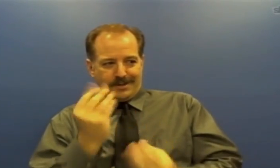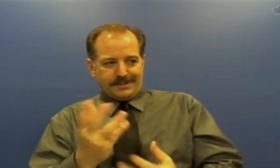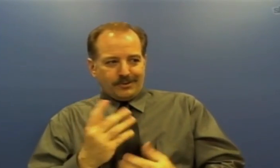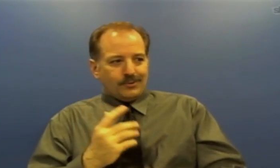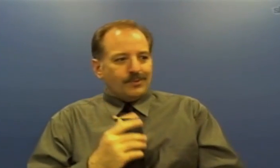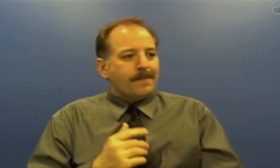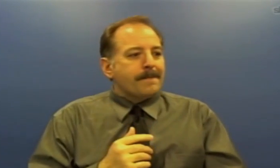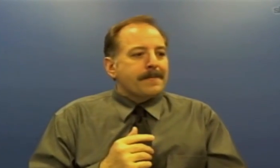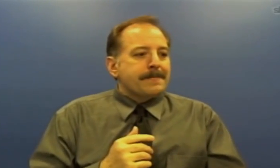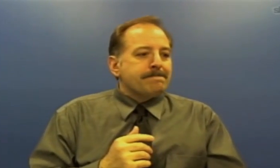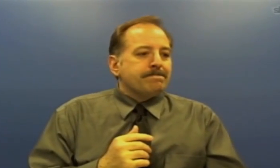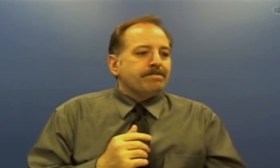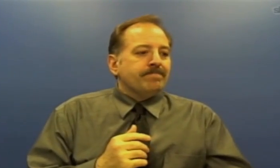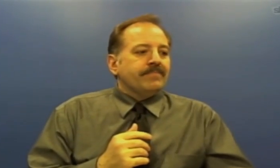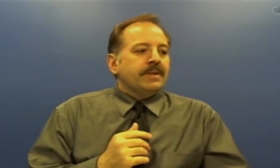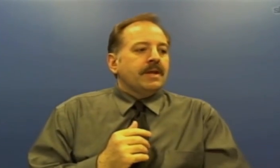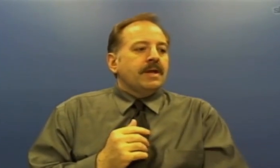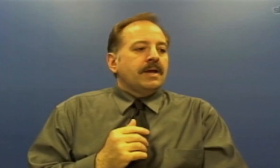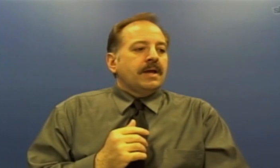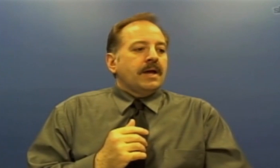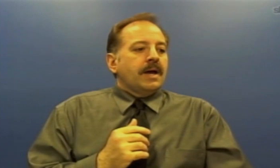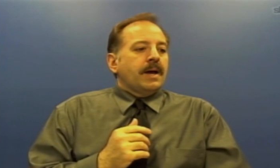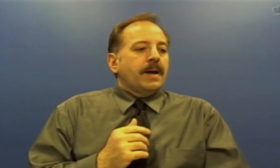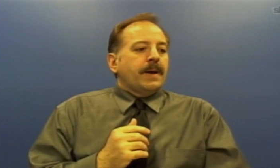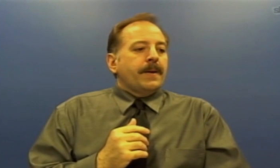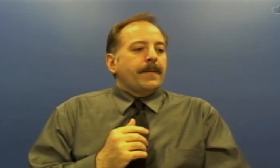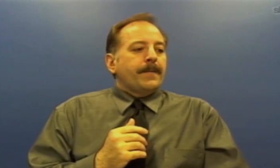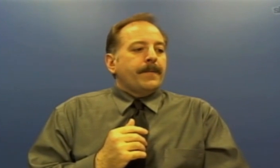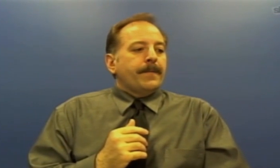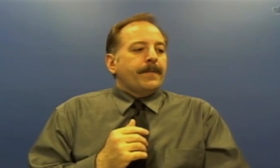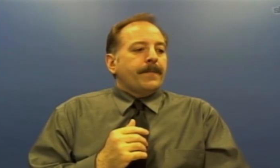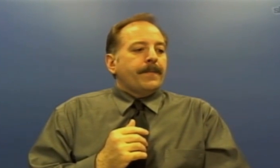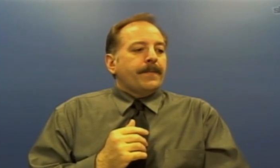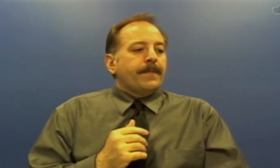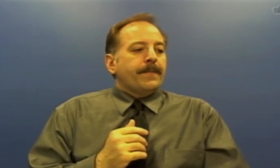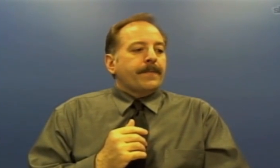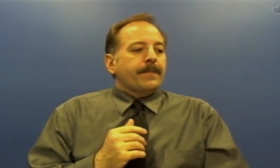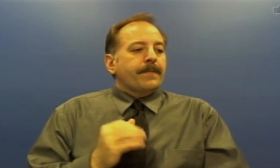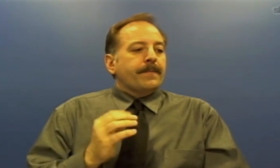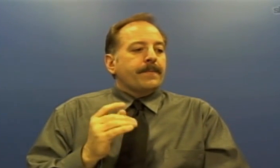back to my notes here to make sure I've covered everything I'd hoped to. Let me see here.